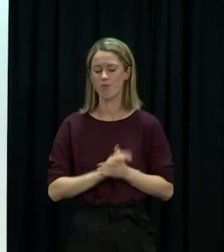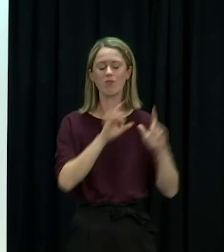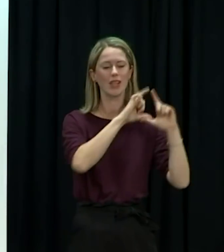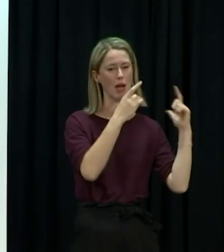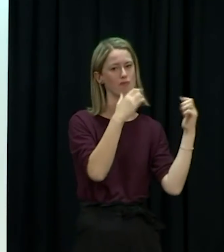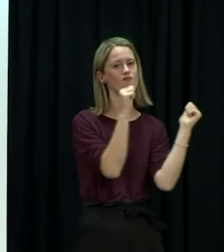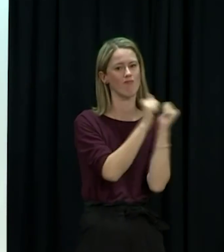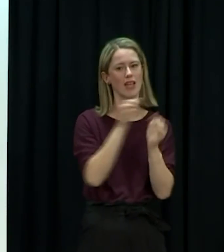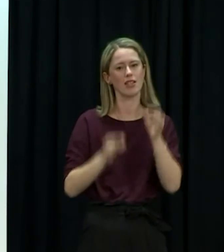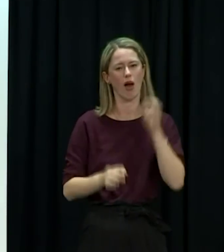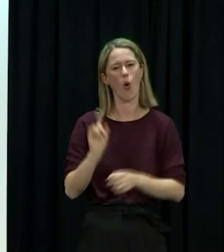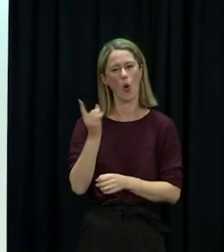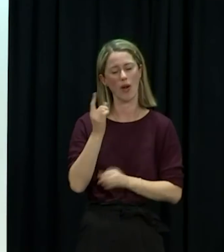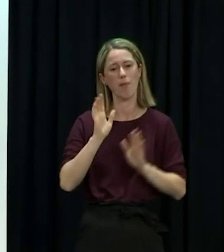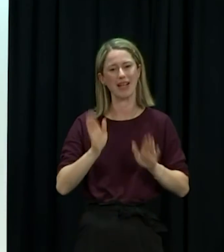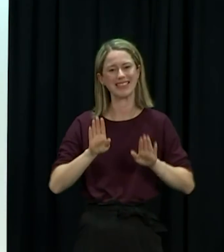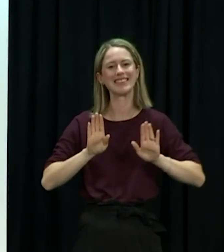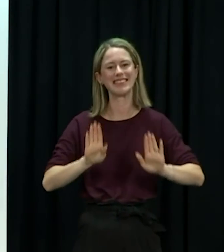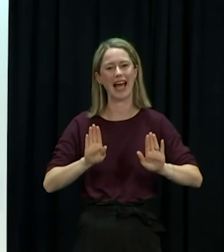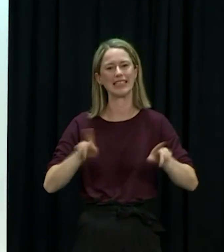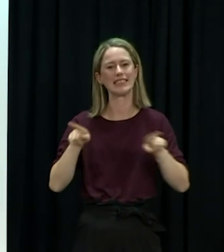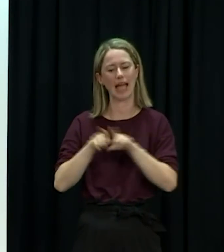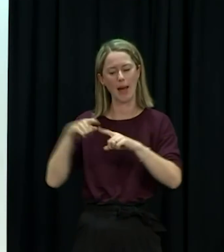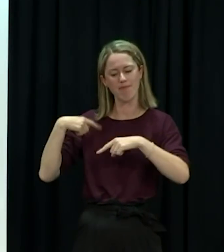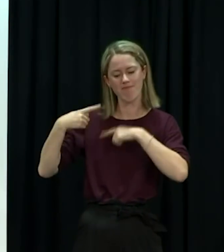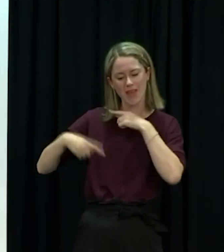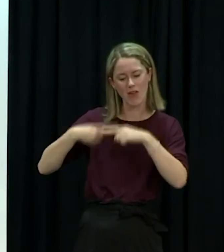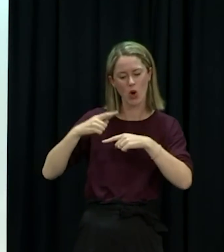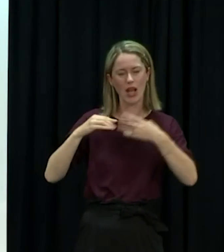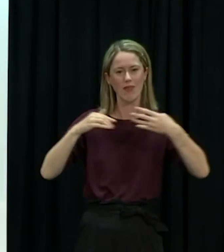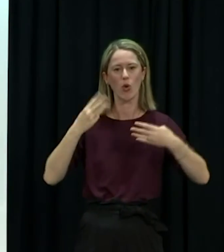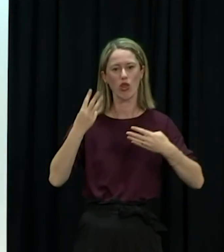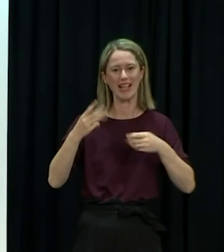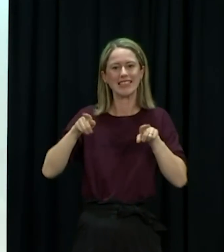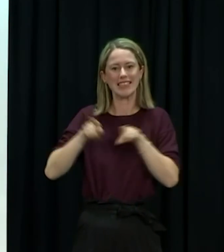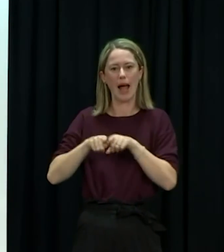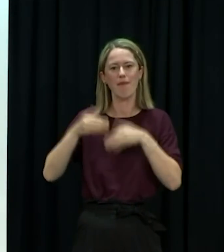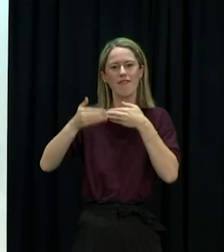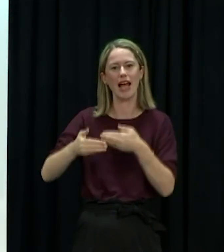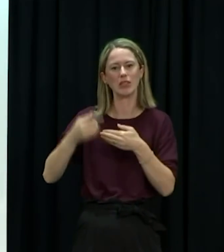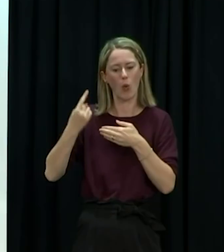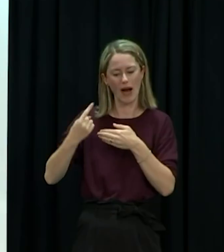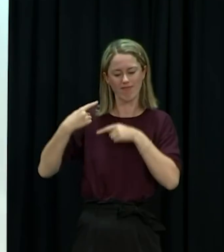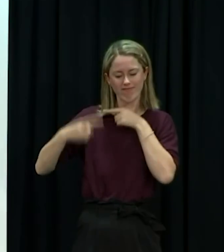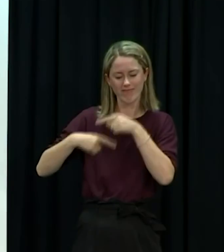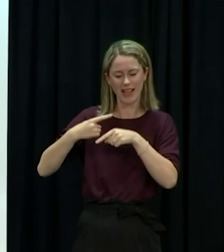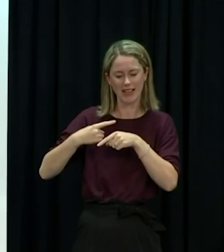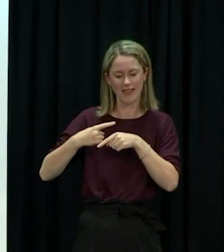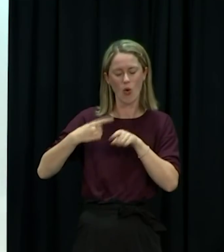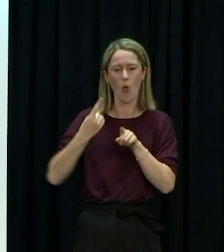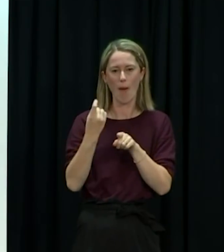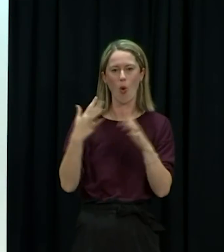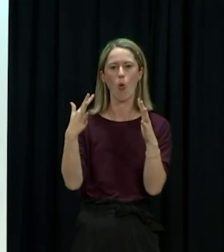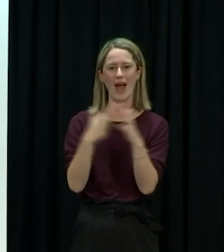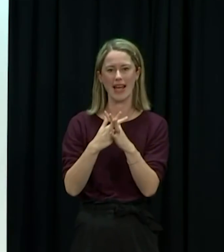Cabinet has decided that Auckland needs to stay at Alert Level 3 as it currently stands for another week before we can look again at any